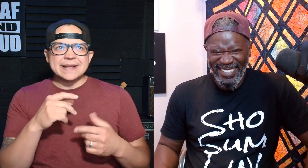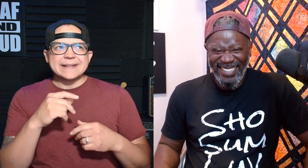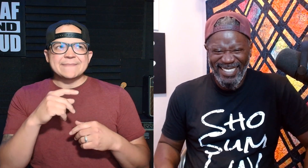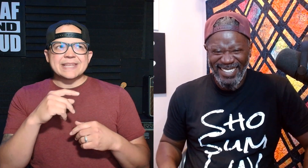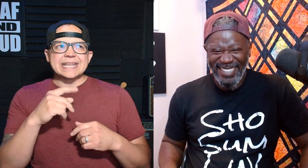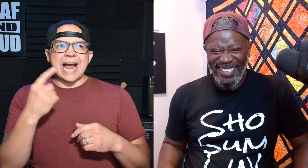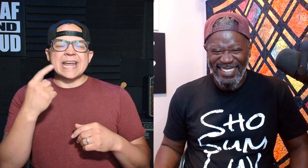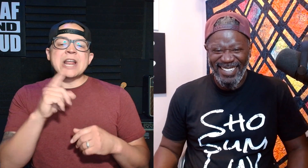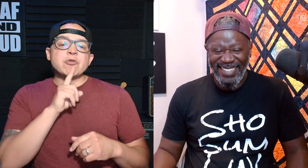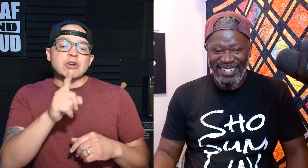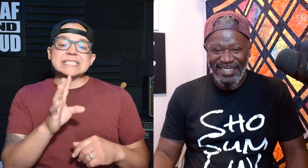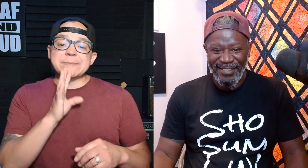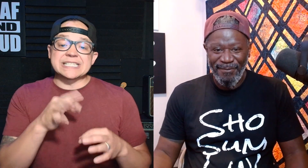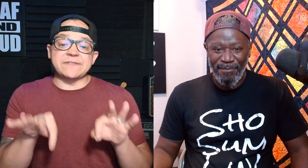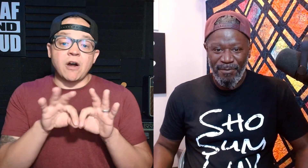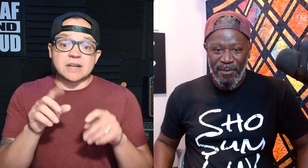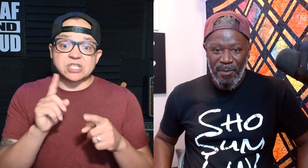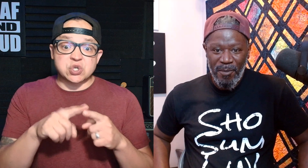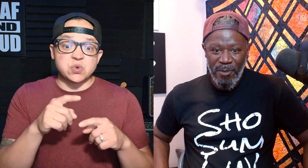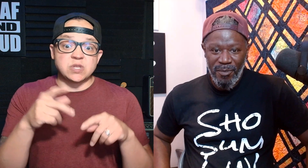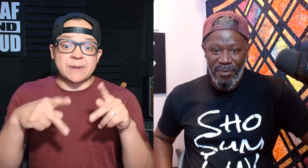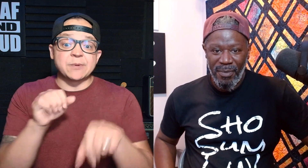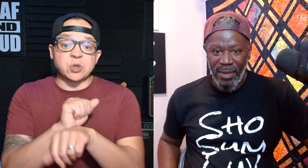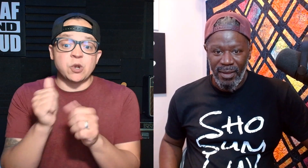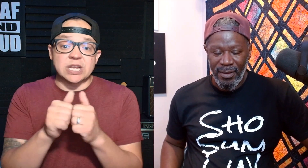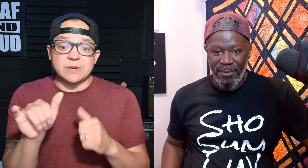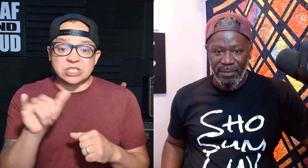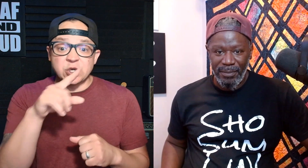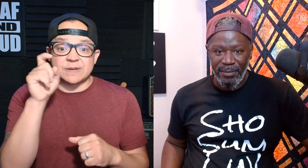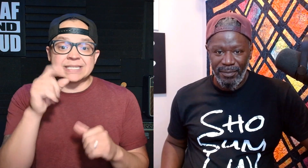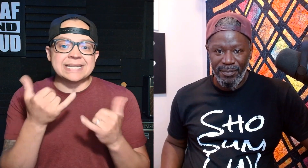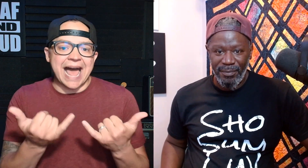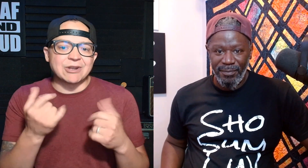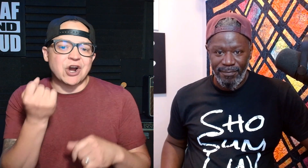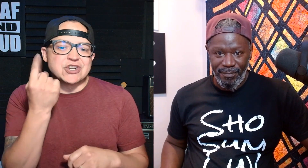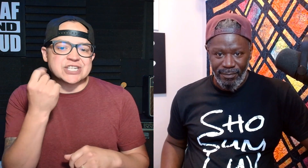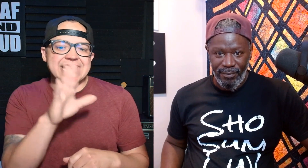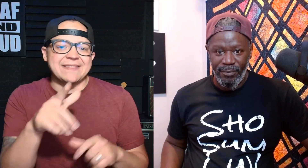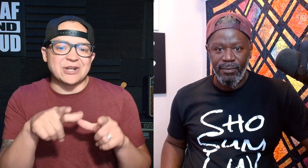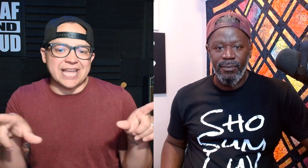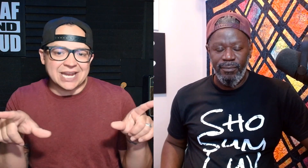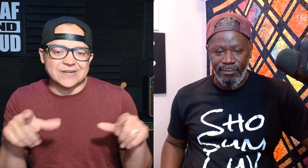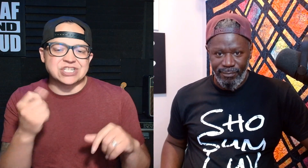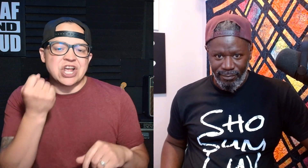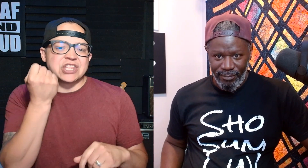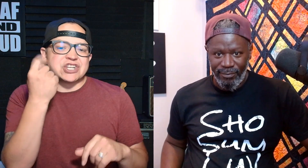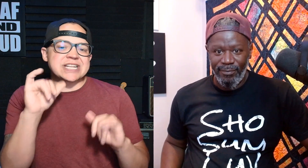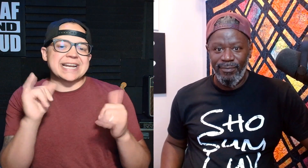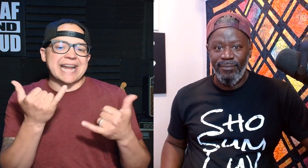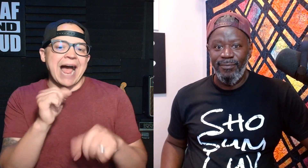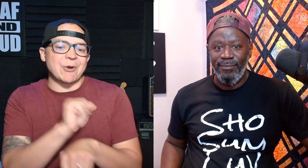it really speaks volumes to the people you're working with too, because now you're understanding their language.